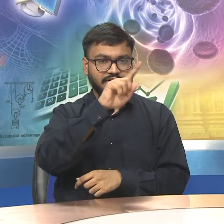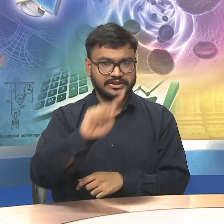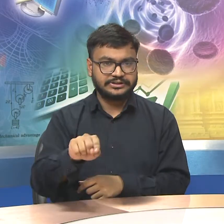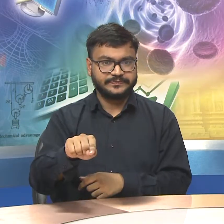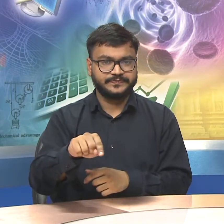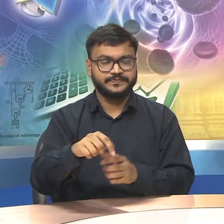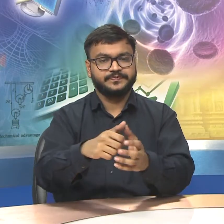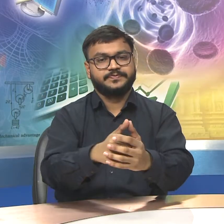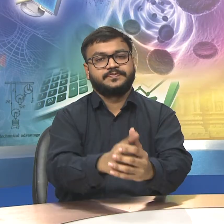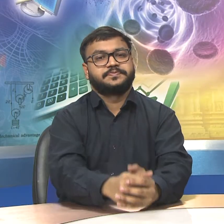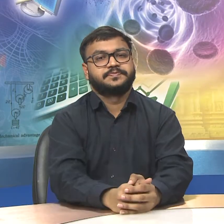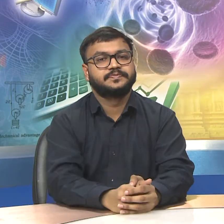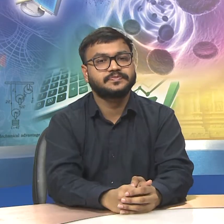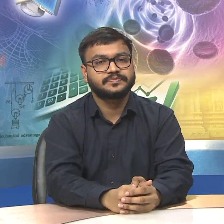Answer is false.